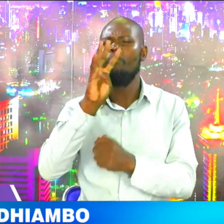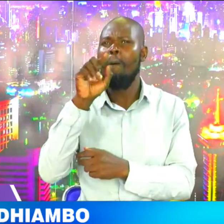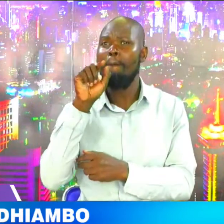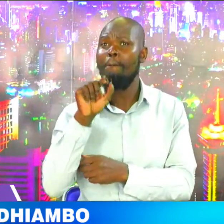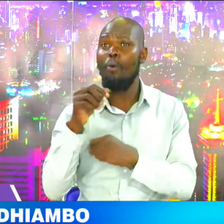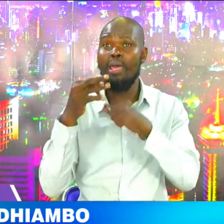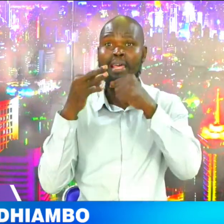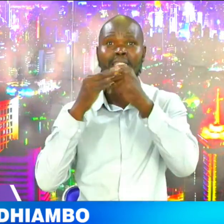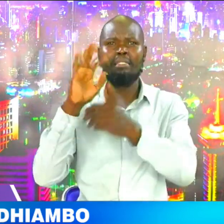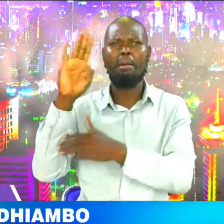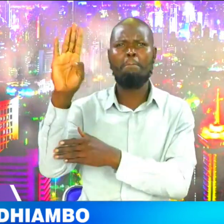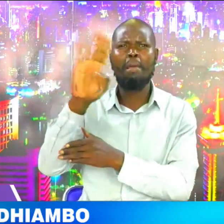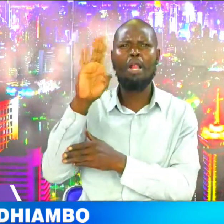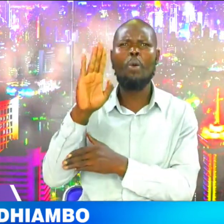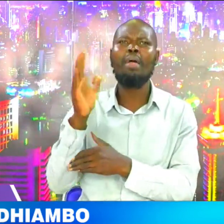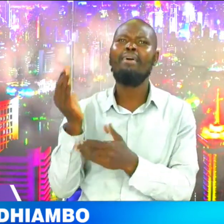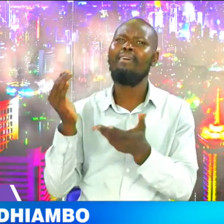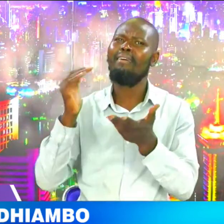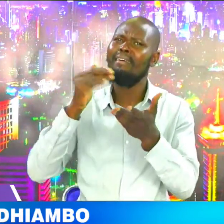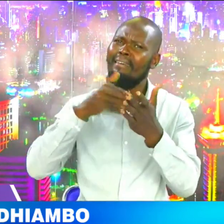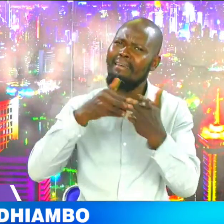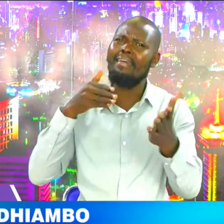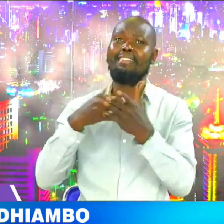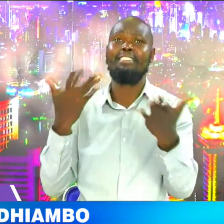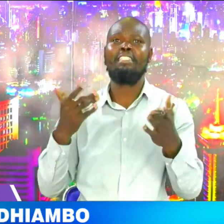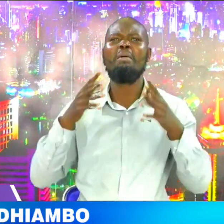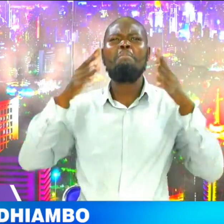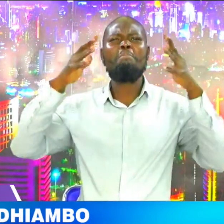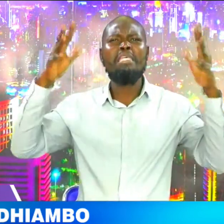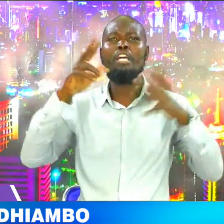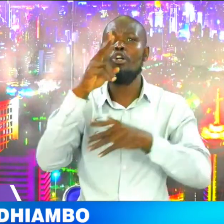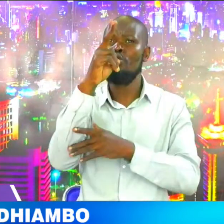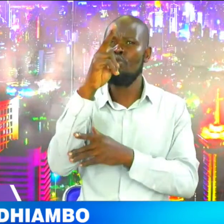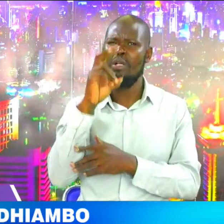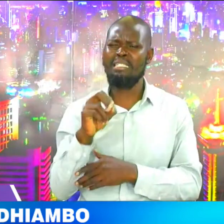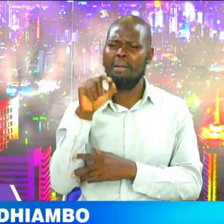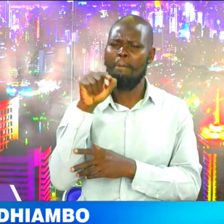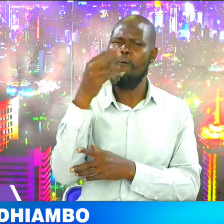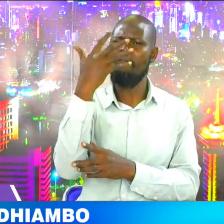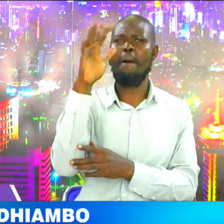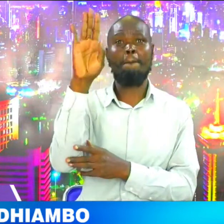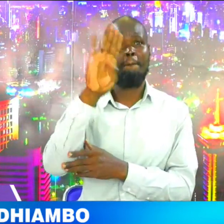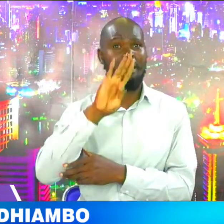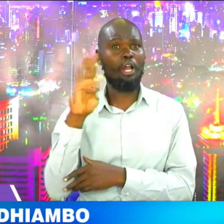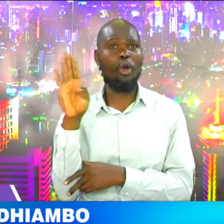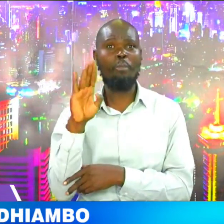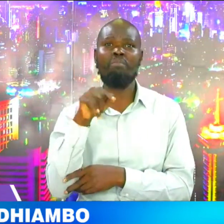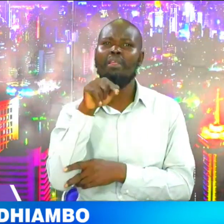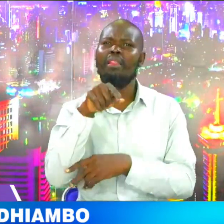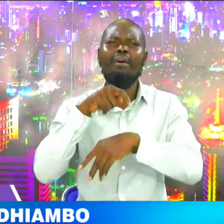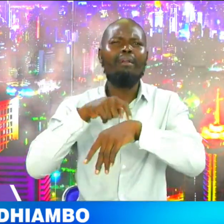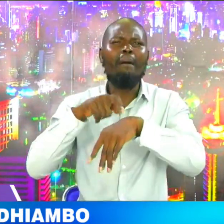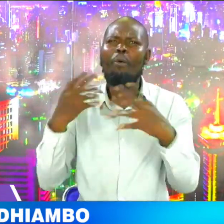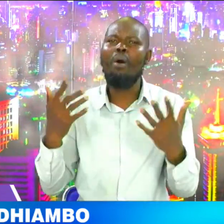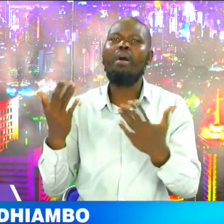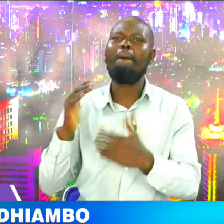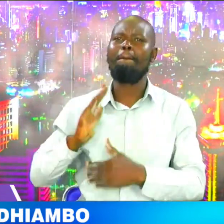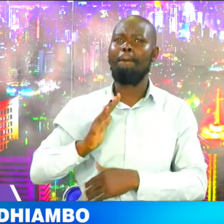According to the HELB, and National Treasury has allocated 14.8 billion against their target